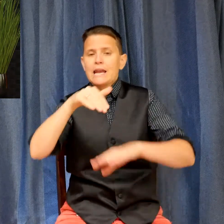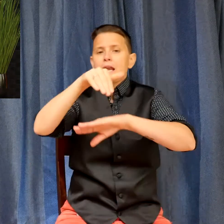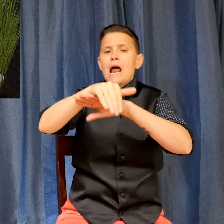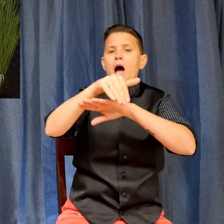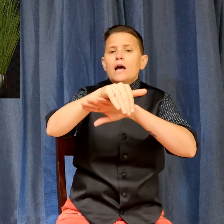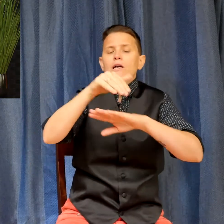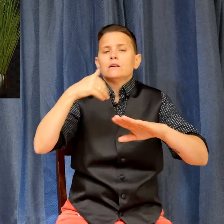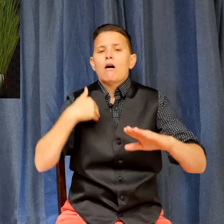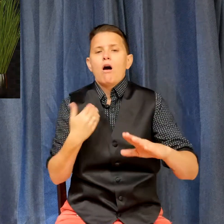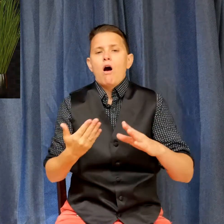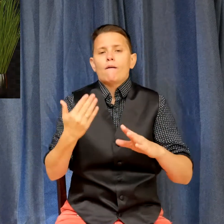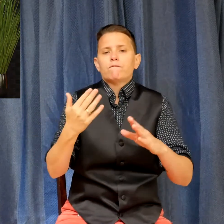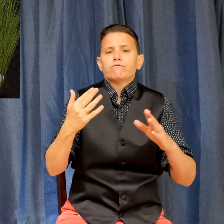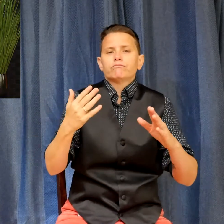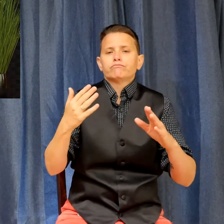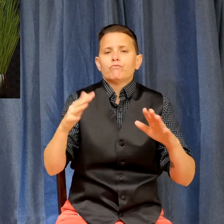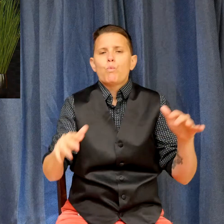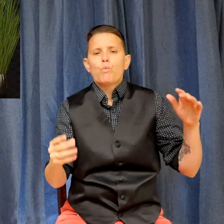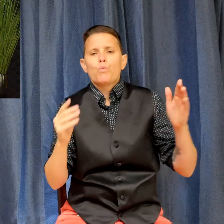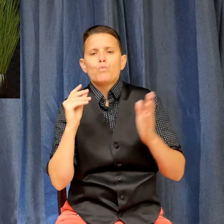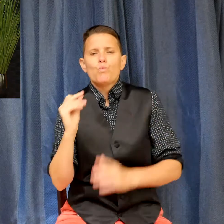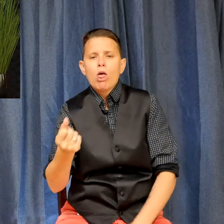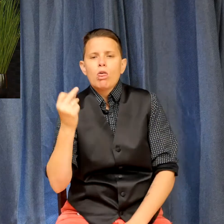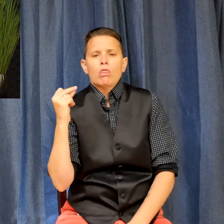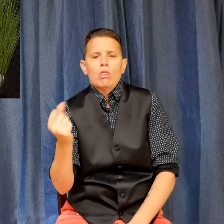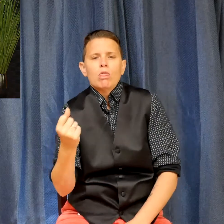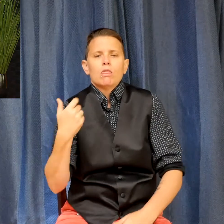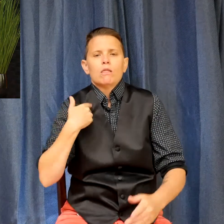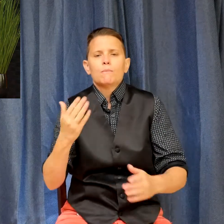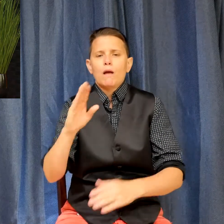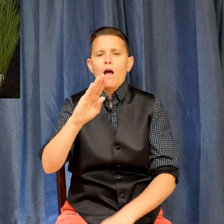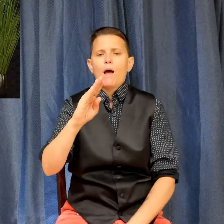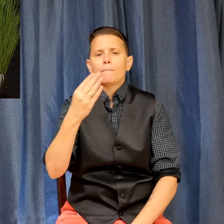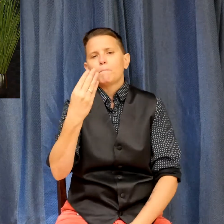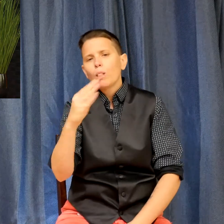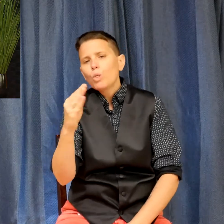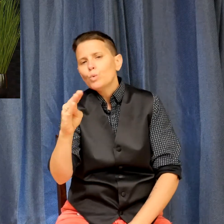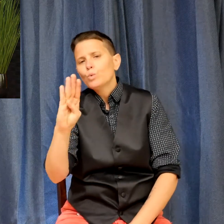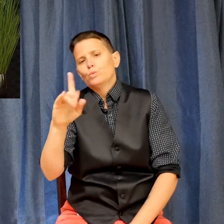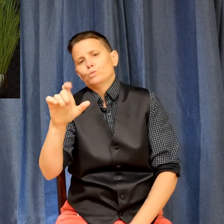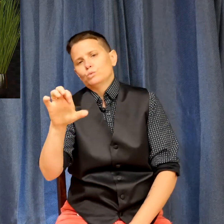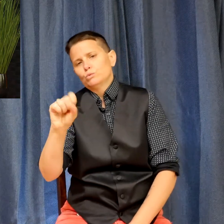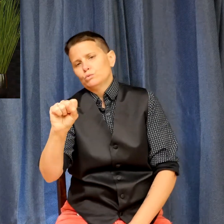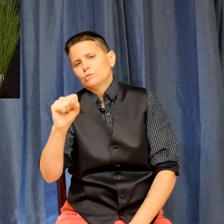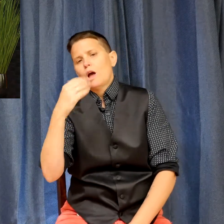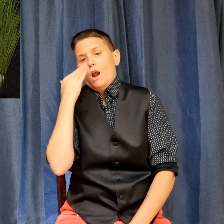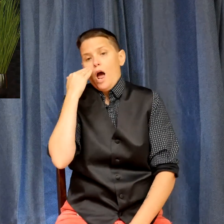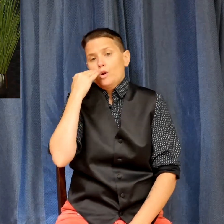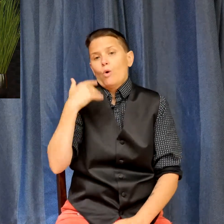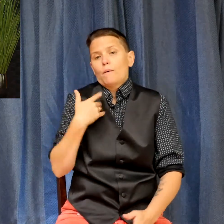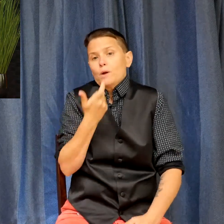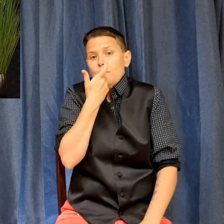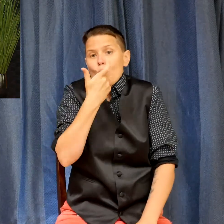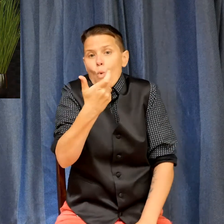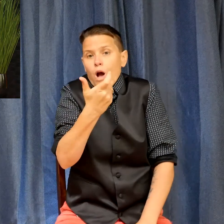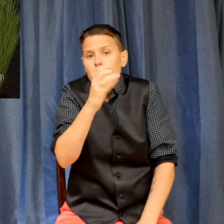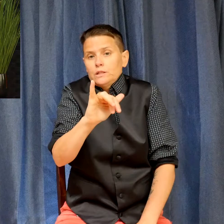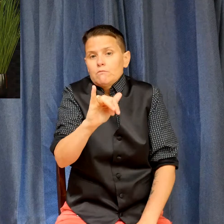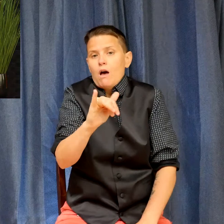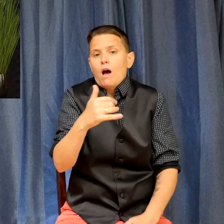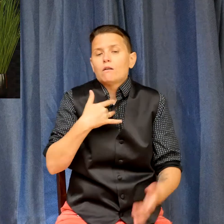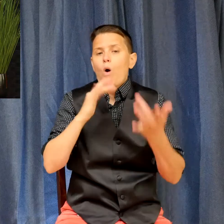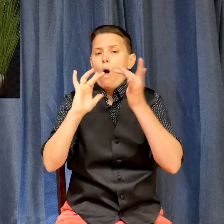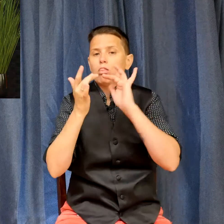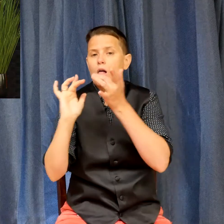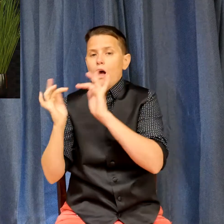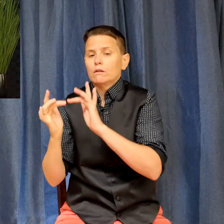on Facebook, the weekend of July 31st, so tune into that. I know I will. It should be awesome.